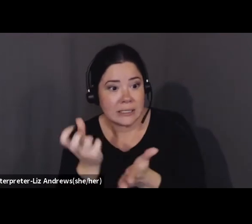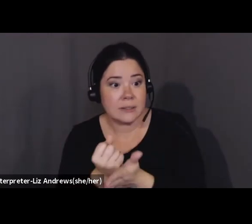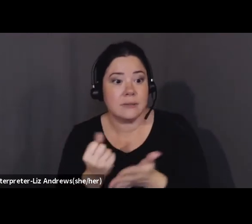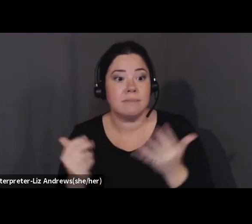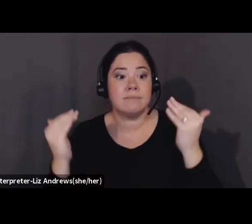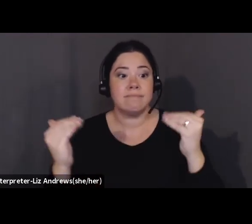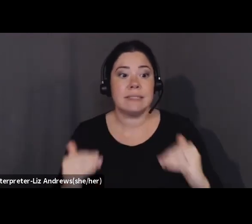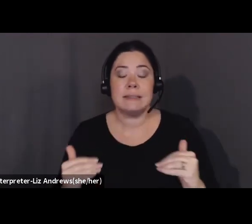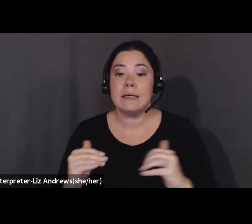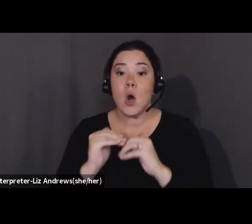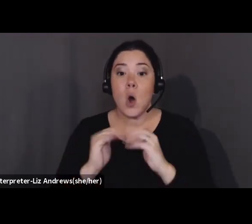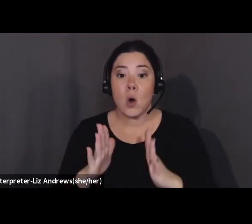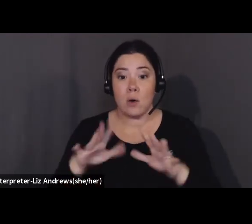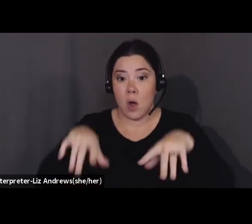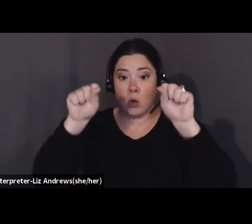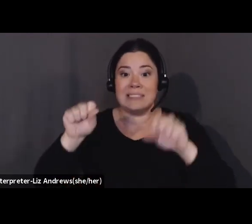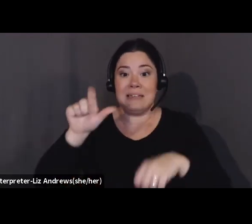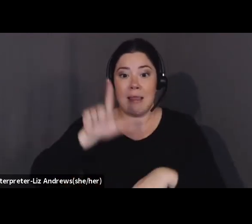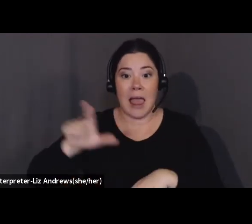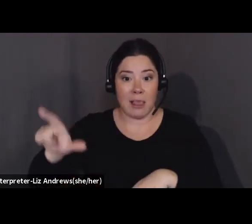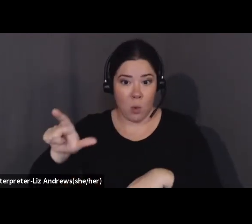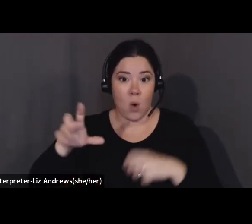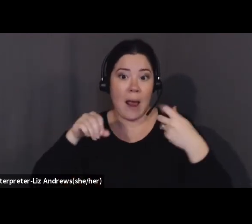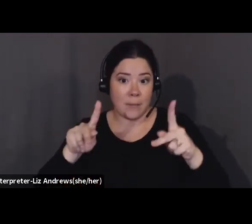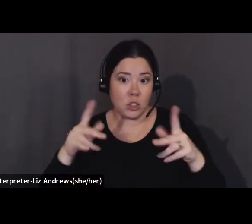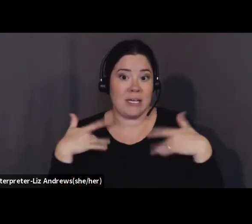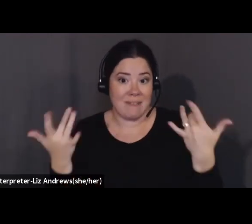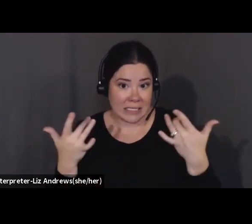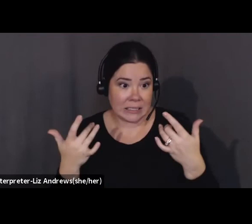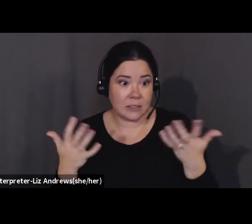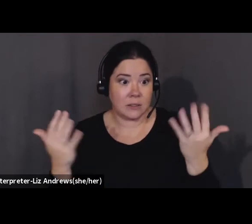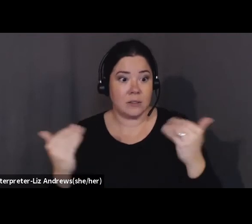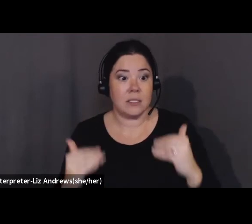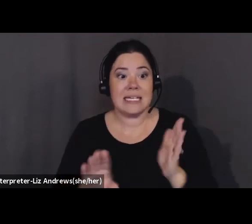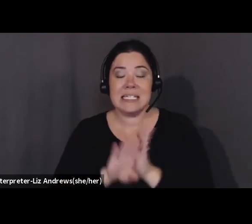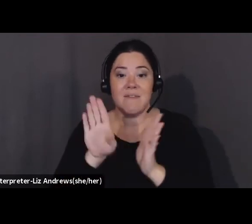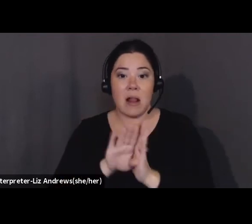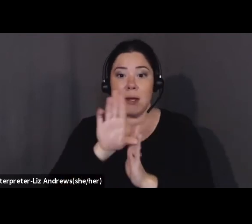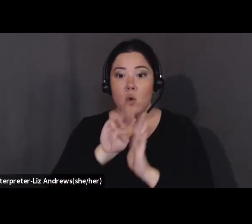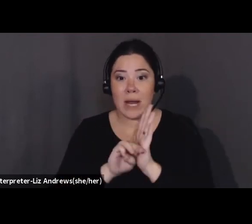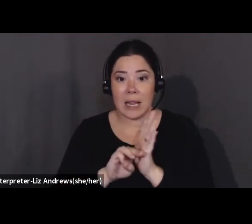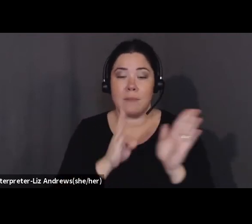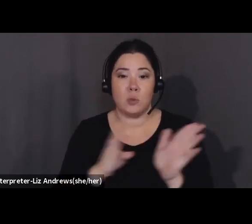curriculums to prepare consumers to rent. All